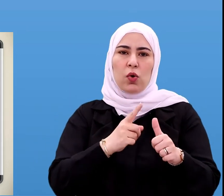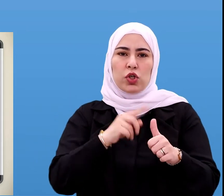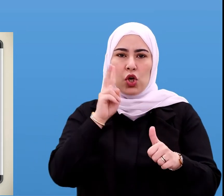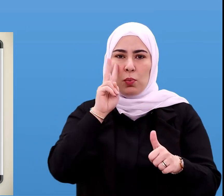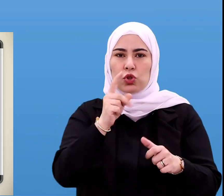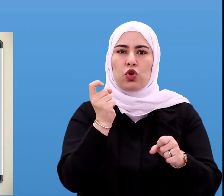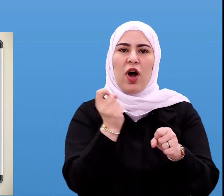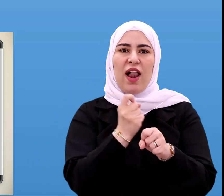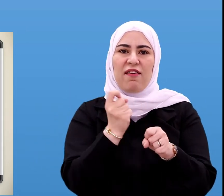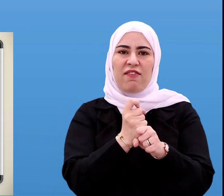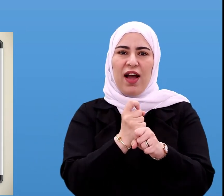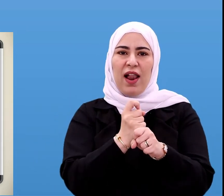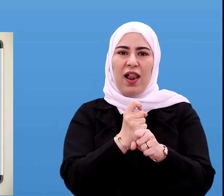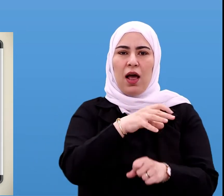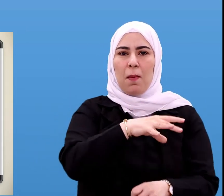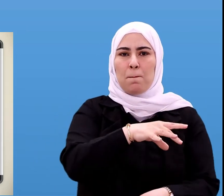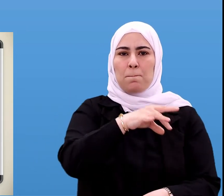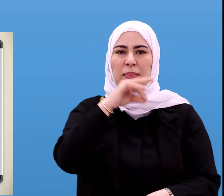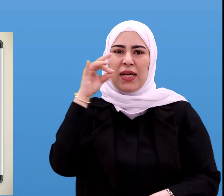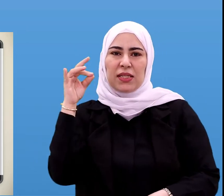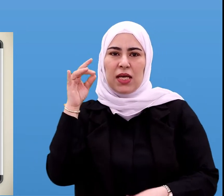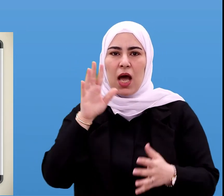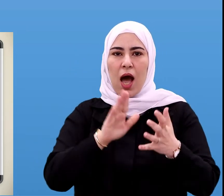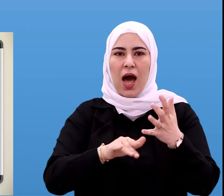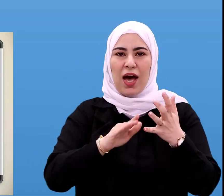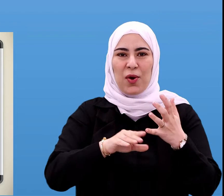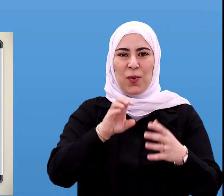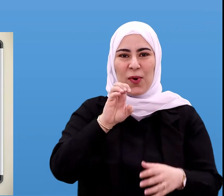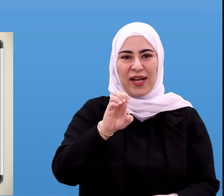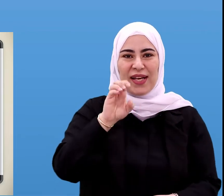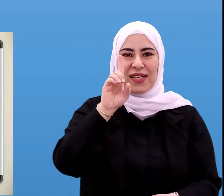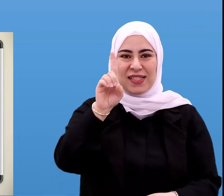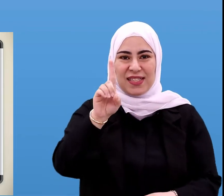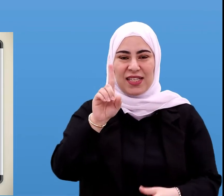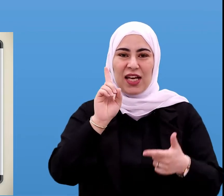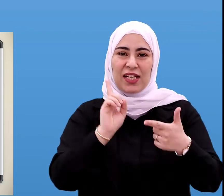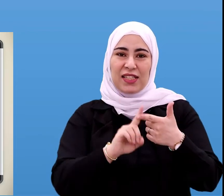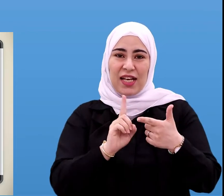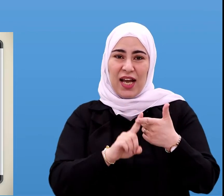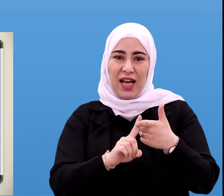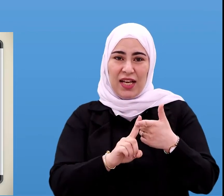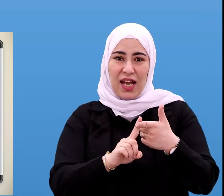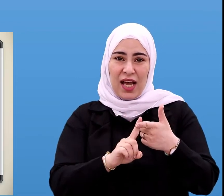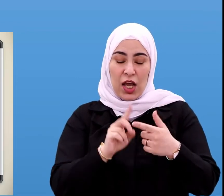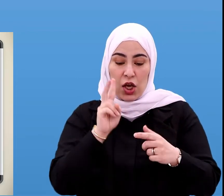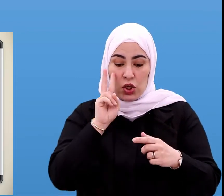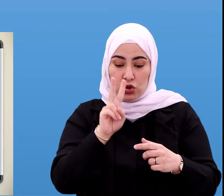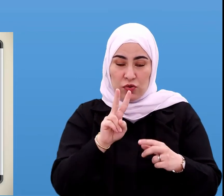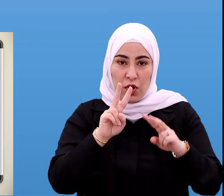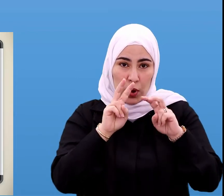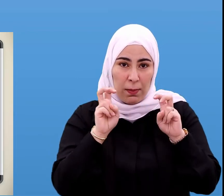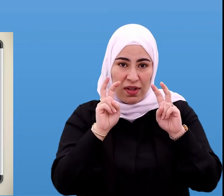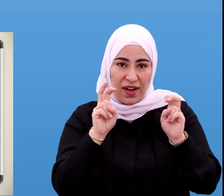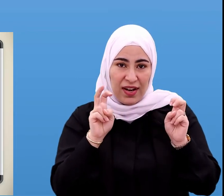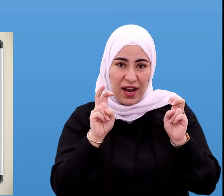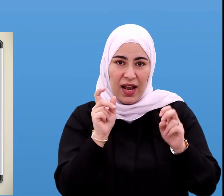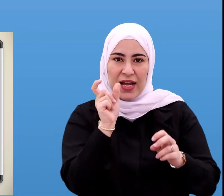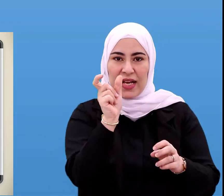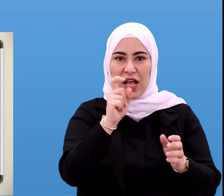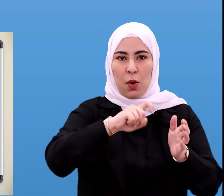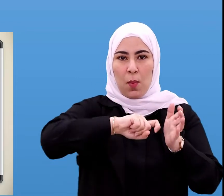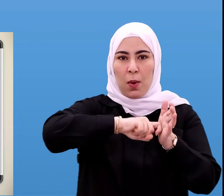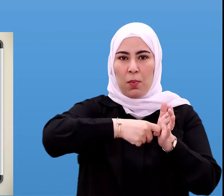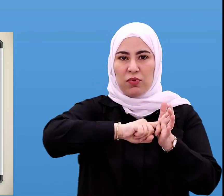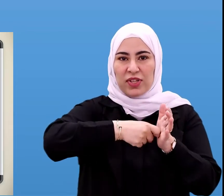this sentence? Picked me up. And the second thing we will look at is the keyword. What is the